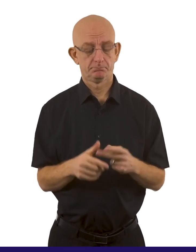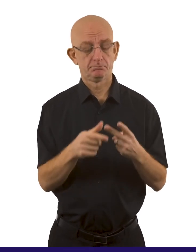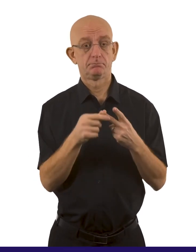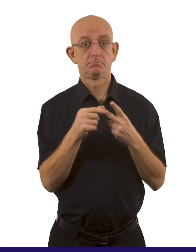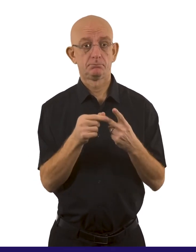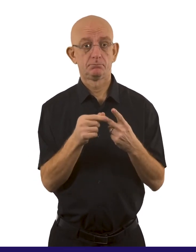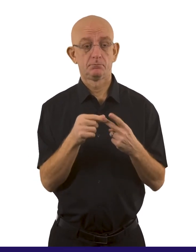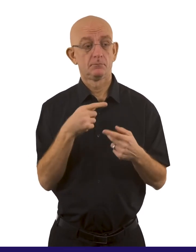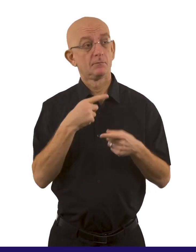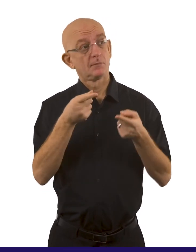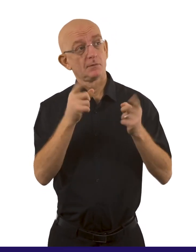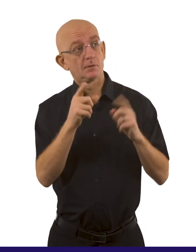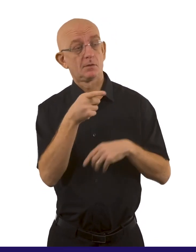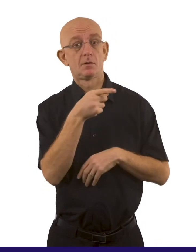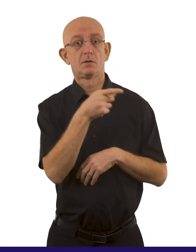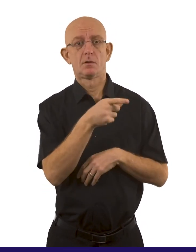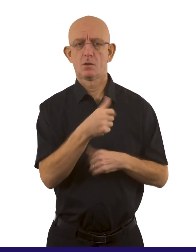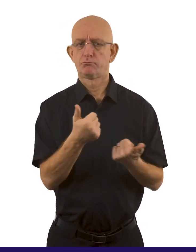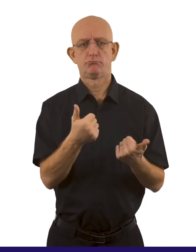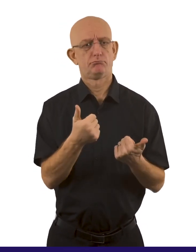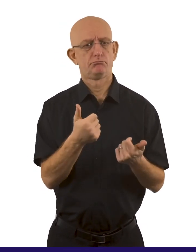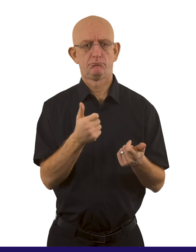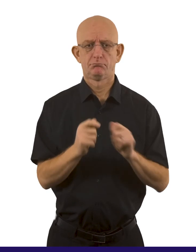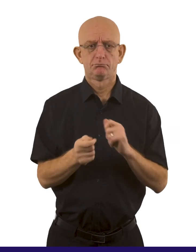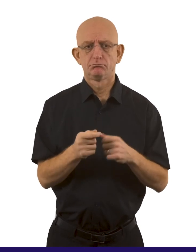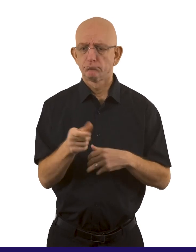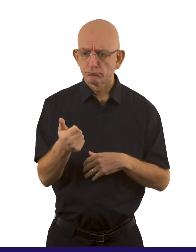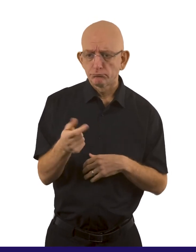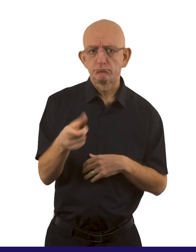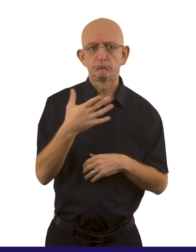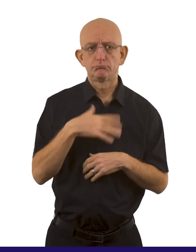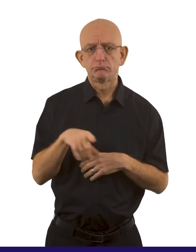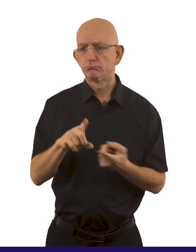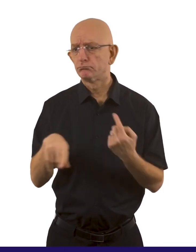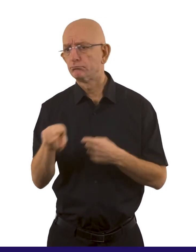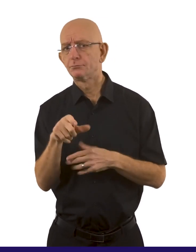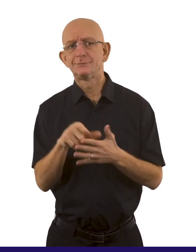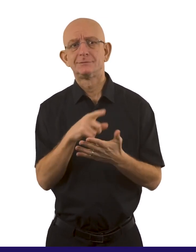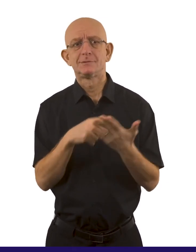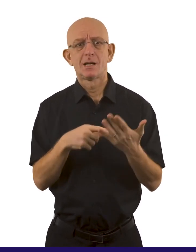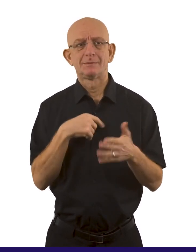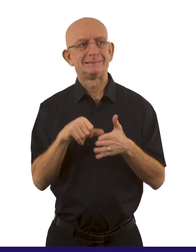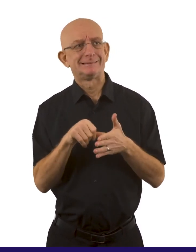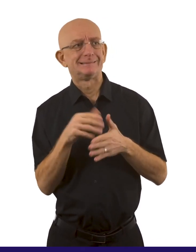My employer is flexible and makes sufficient reasonable adjustments for disabled people.